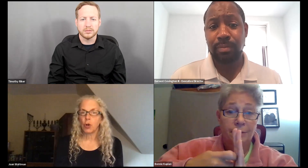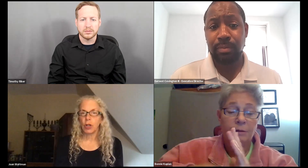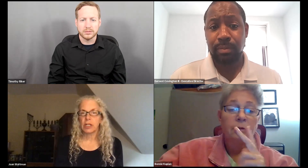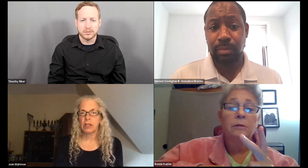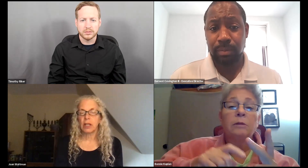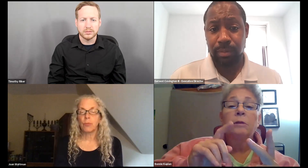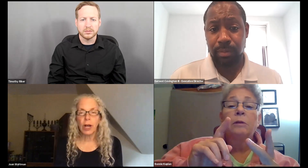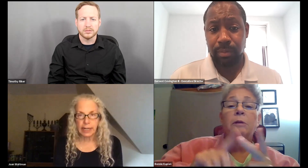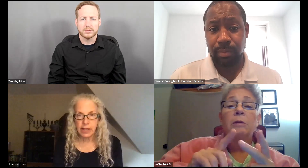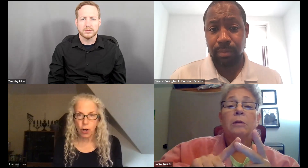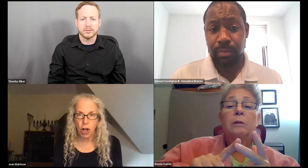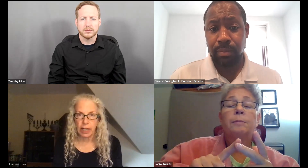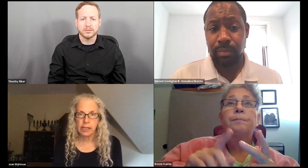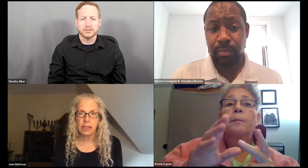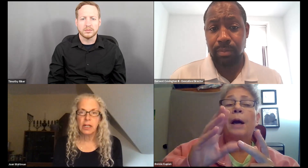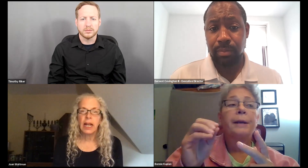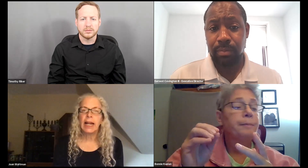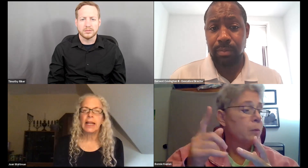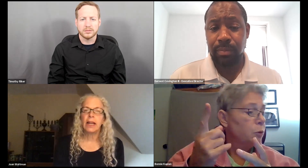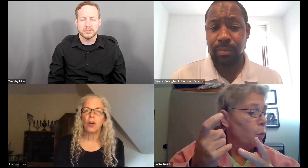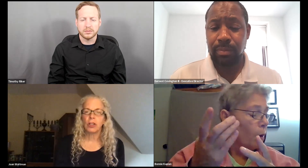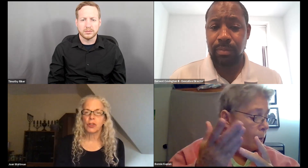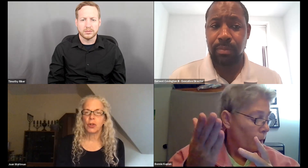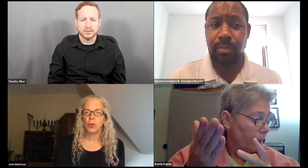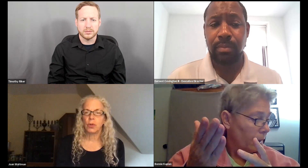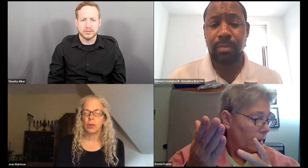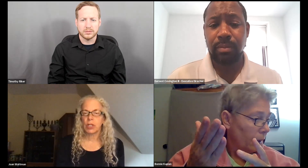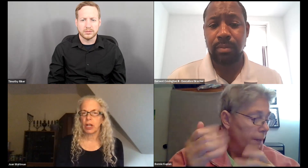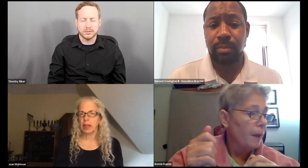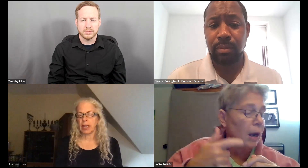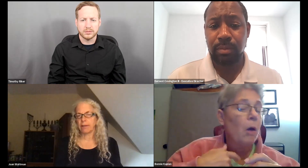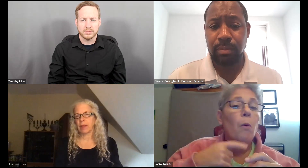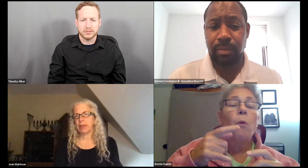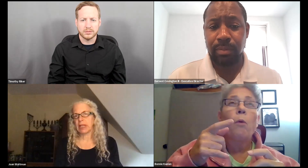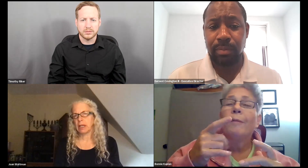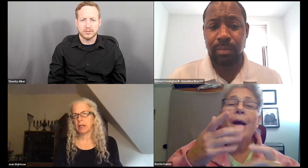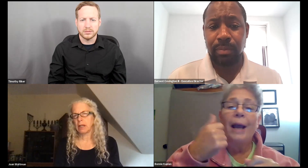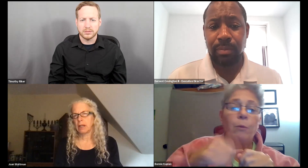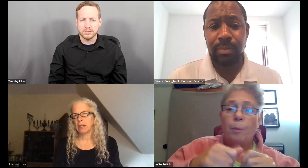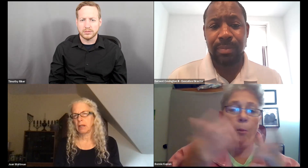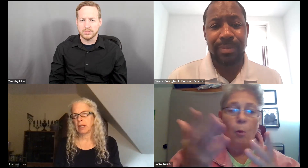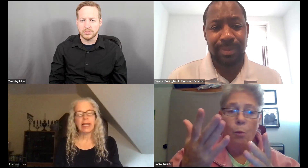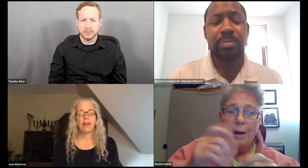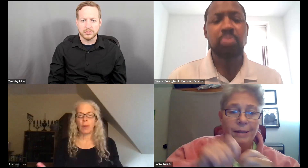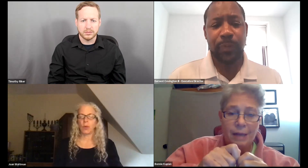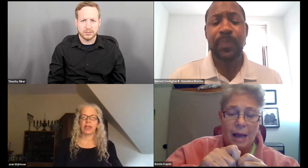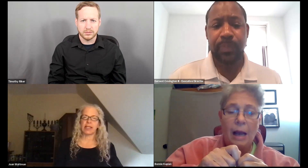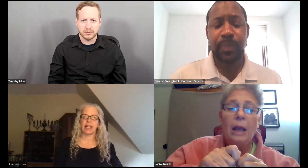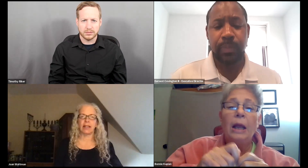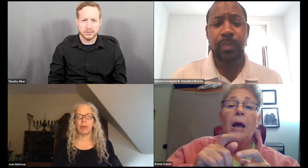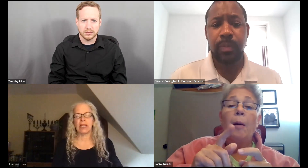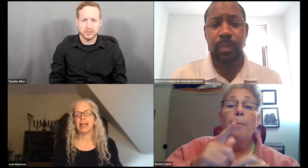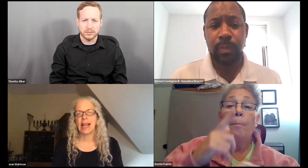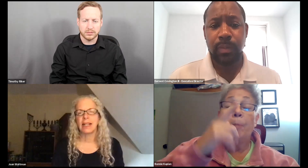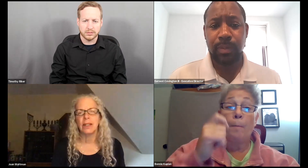of course, their price, their cost. And then also, there was another thing, let me think. I can't remember what the